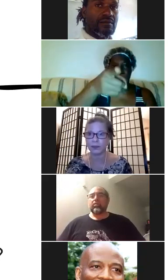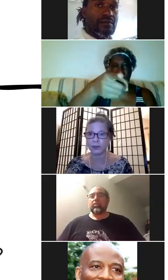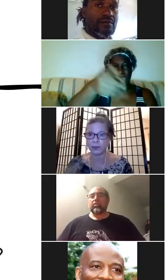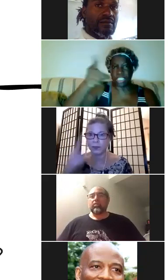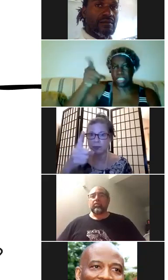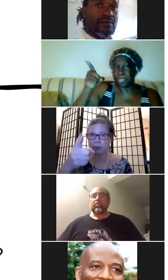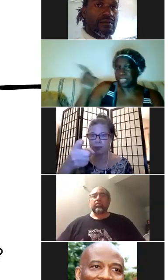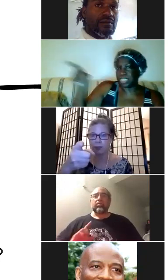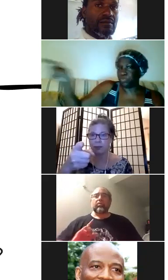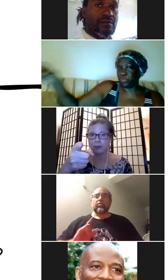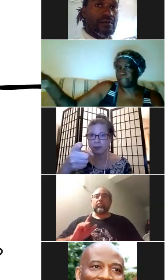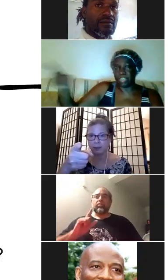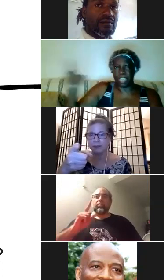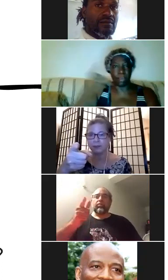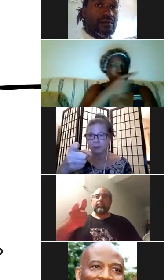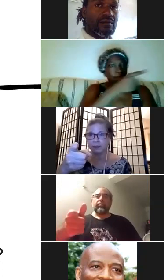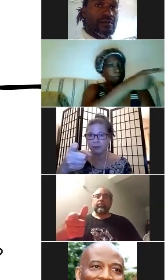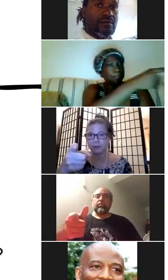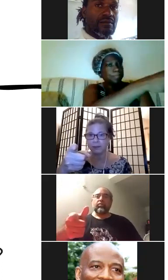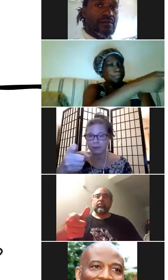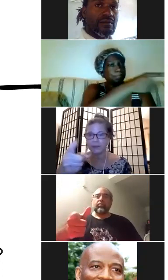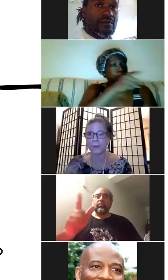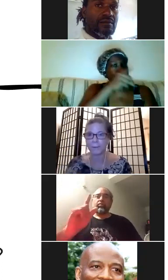You, just pointing to the person, wherever they are.